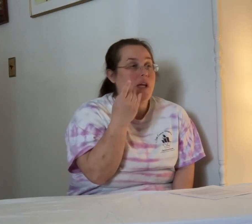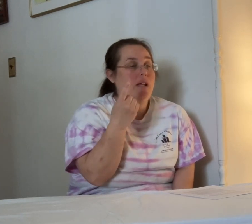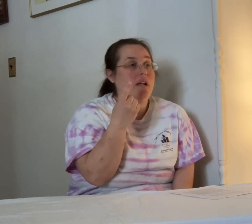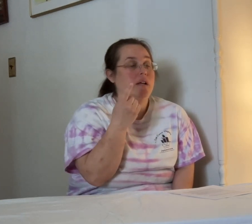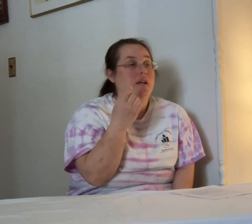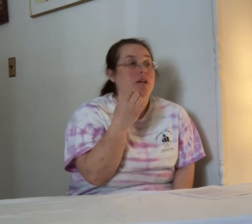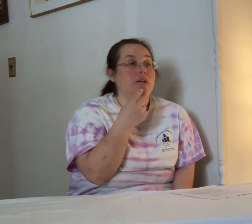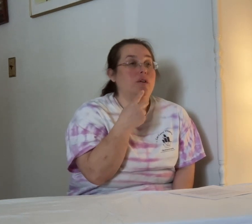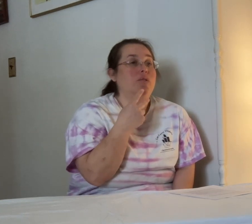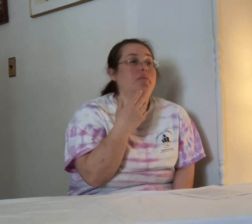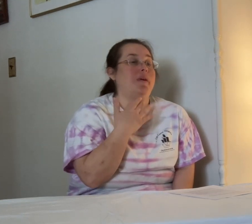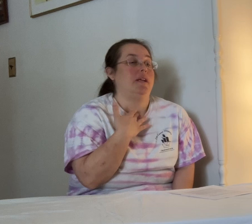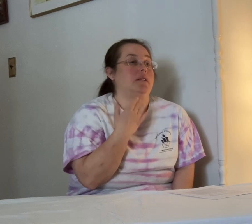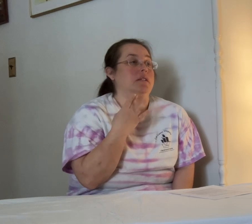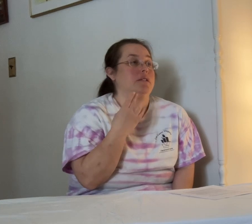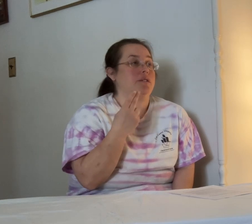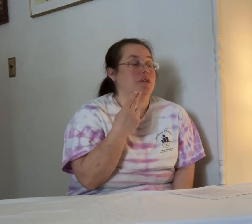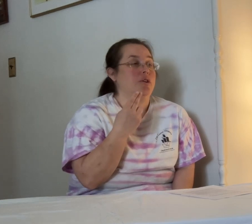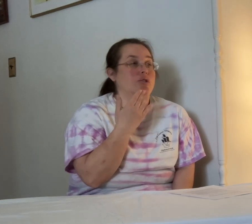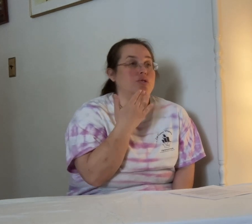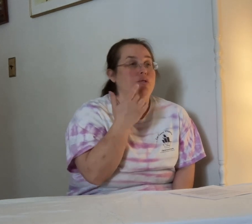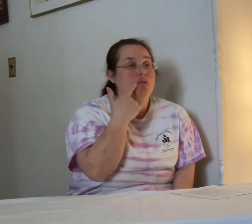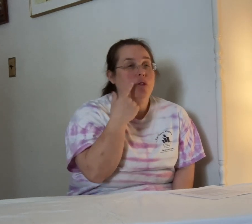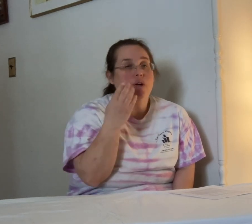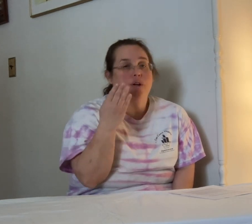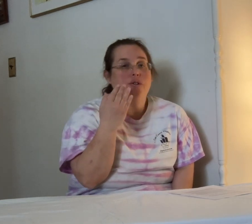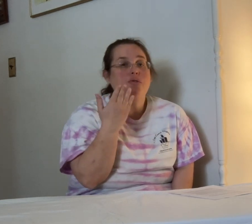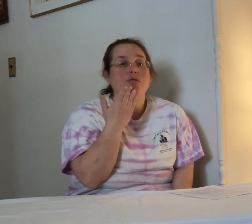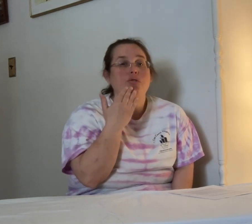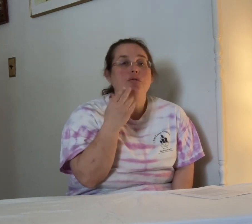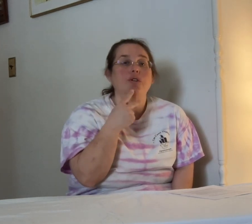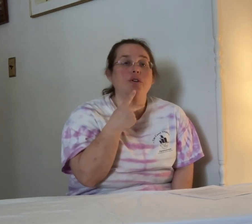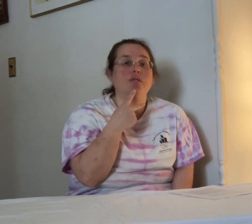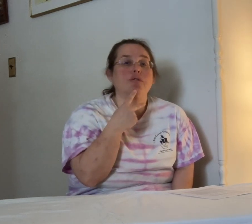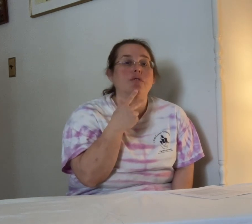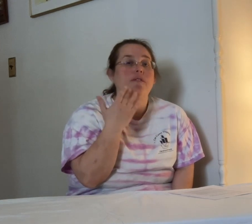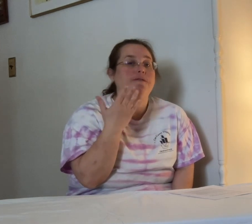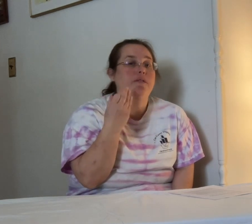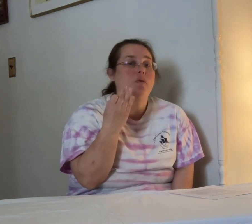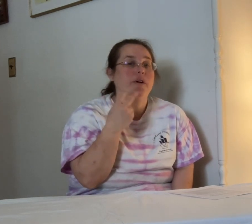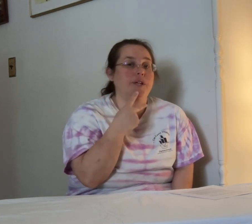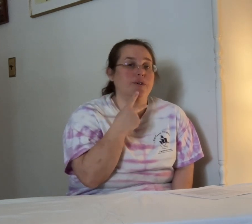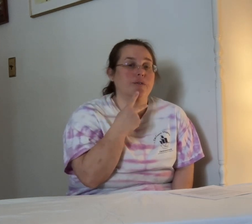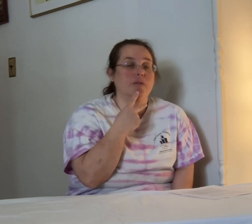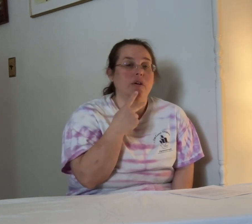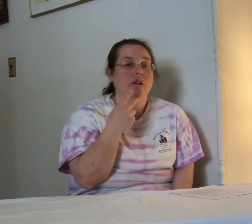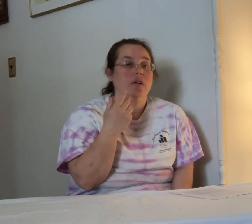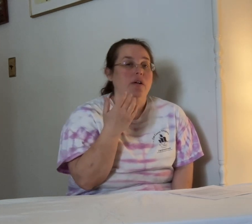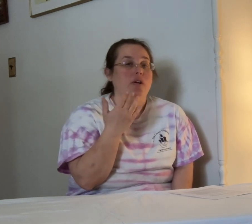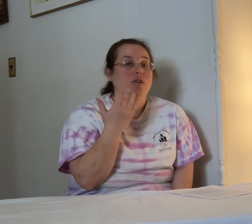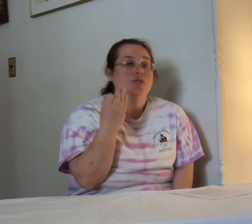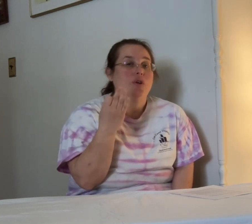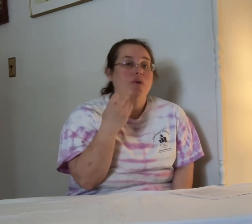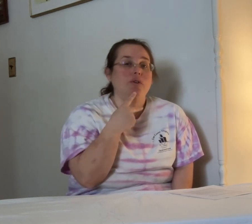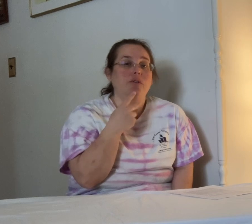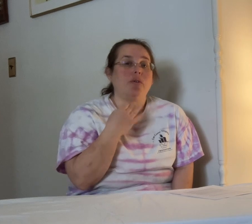need humans to learn to queue for you so you